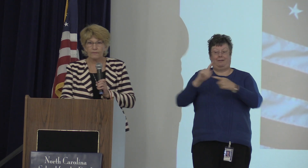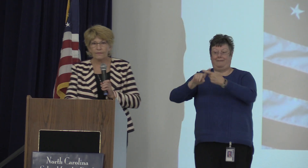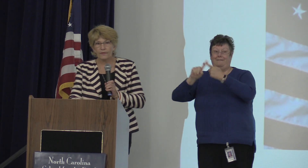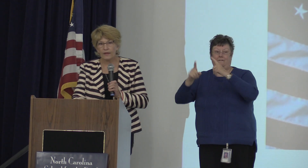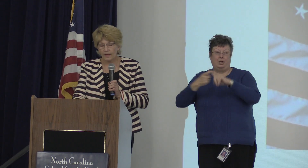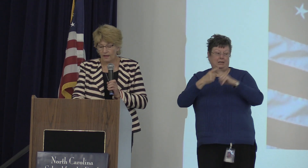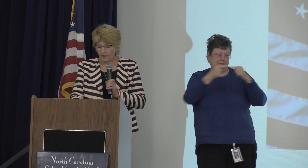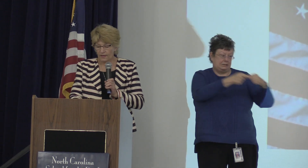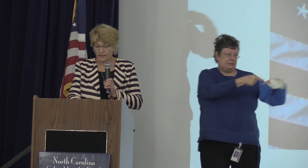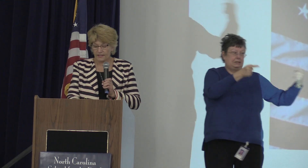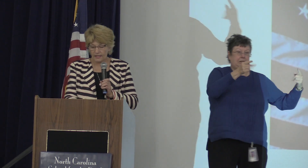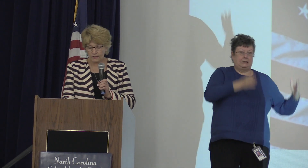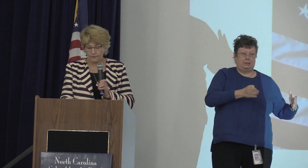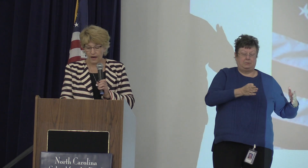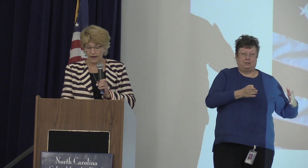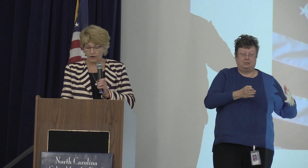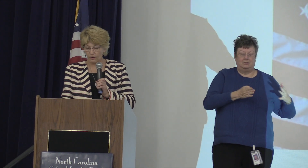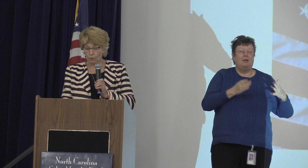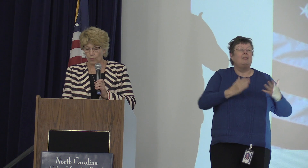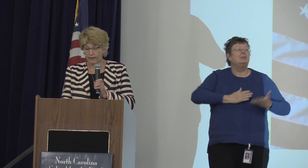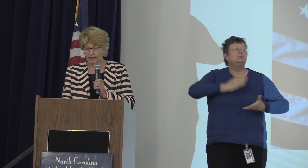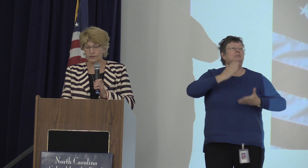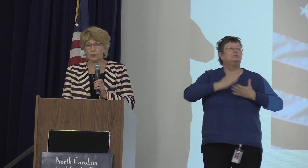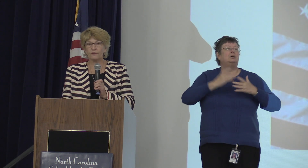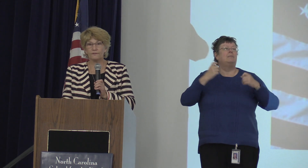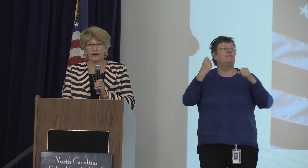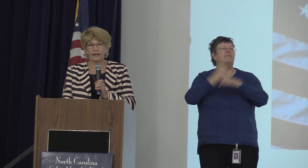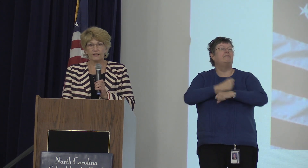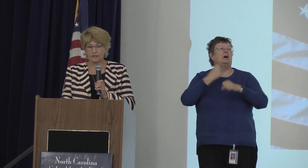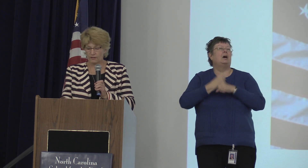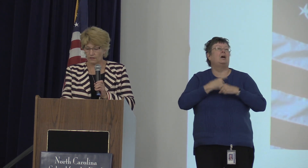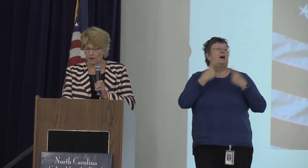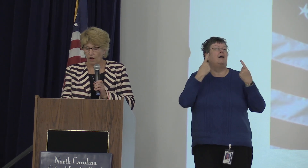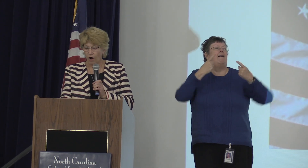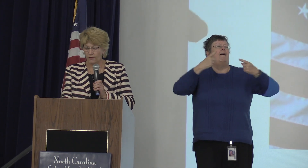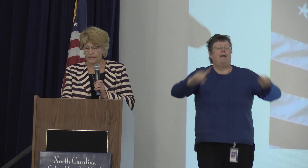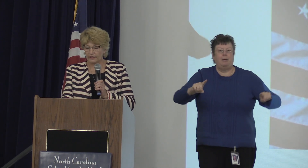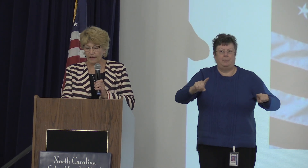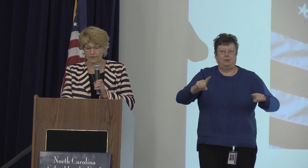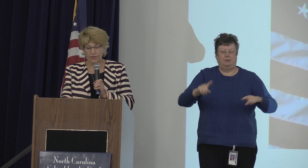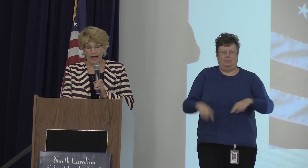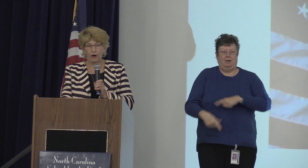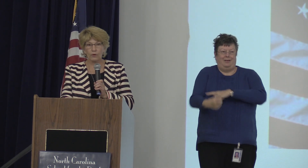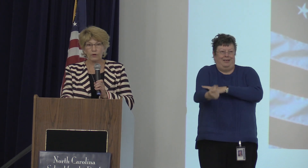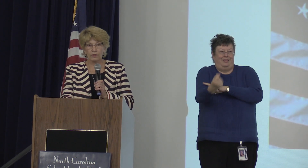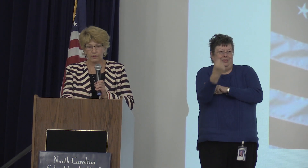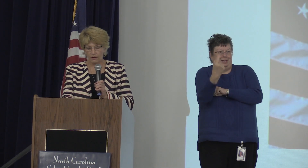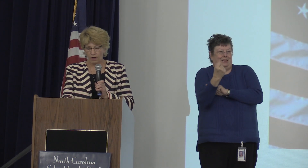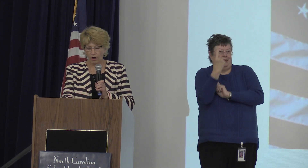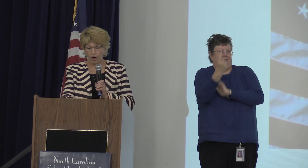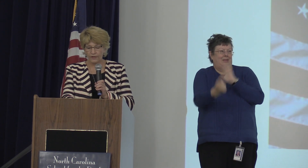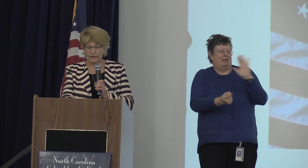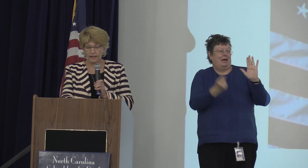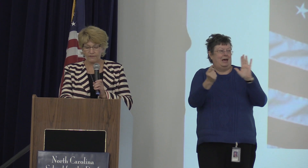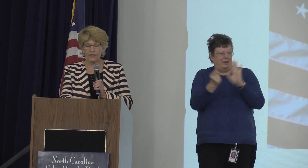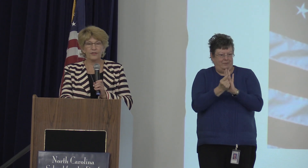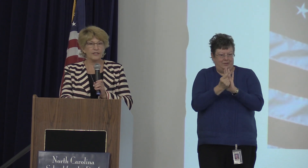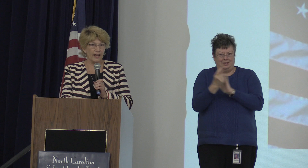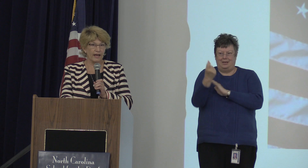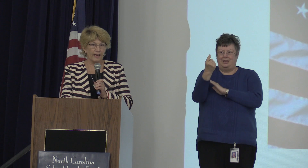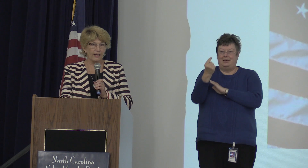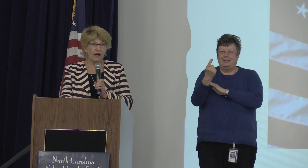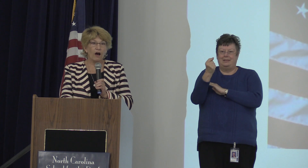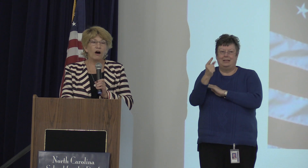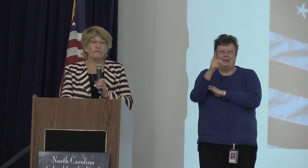Germany. This ceasefire went into effect on the 11th hour, on the